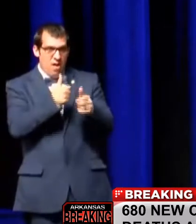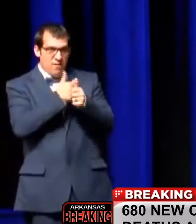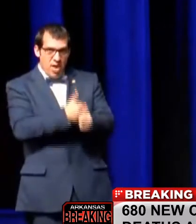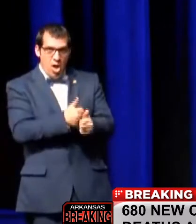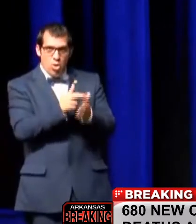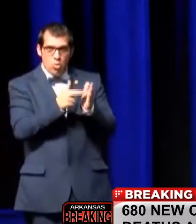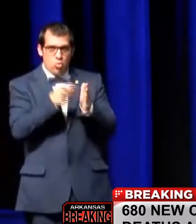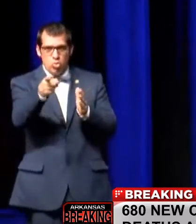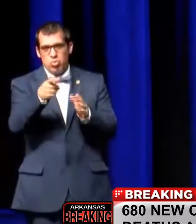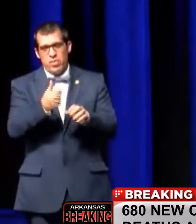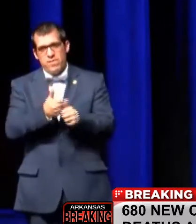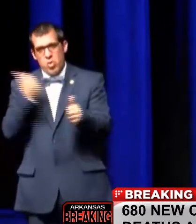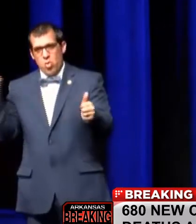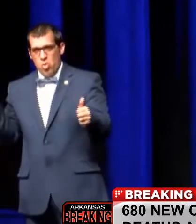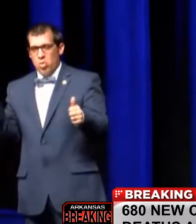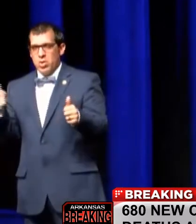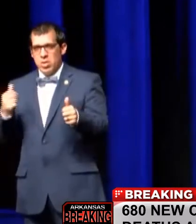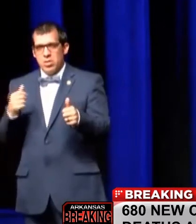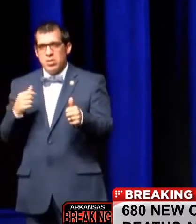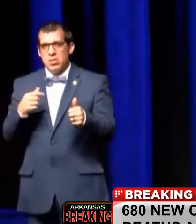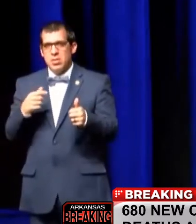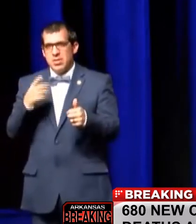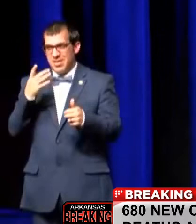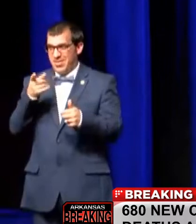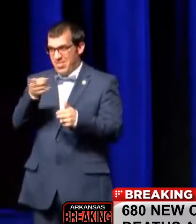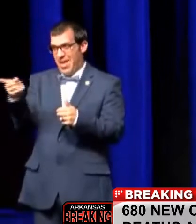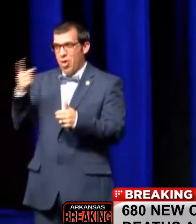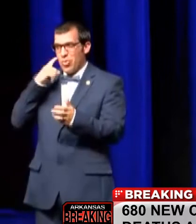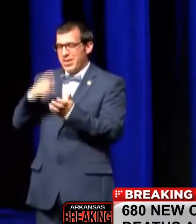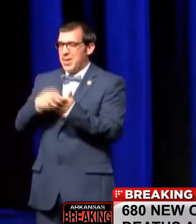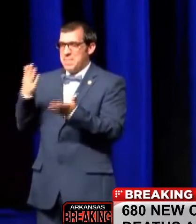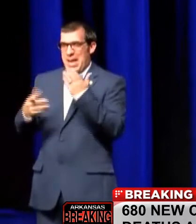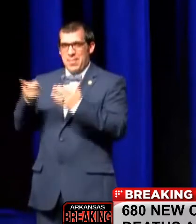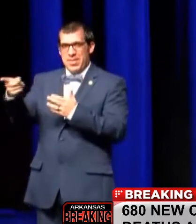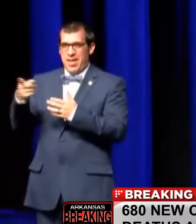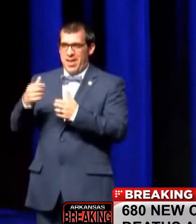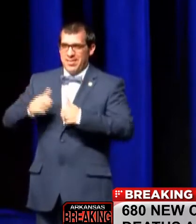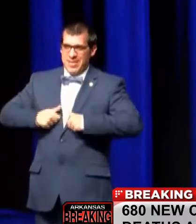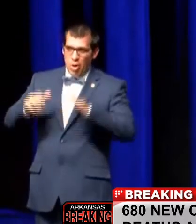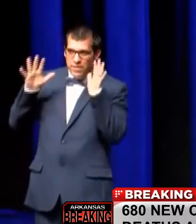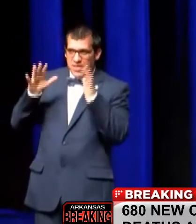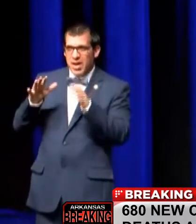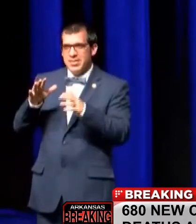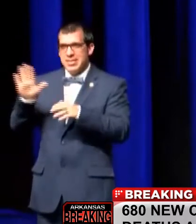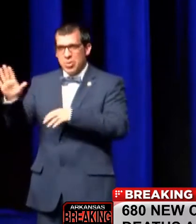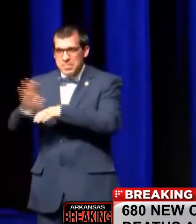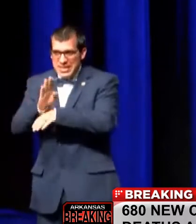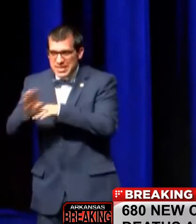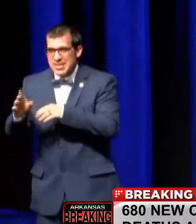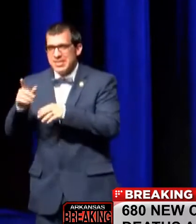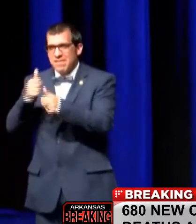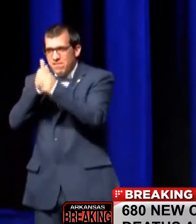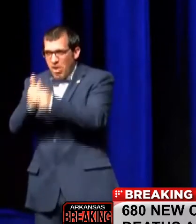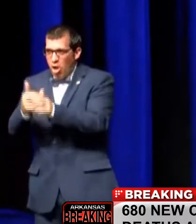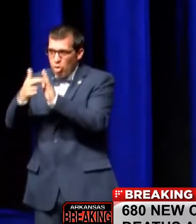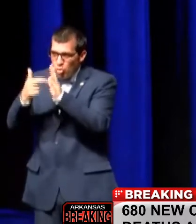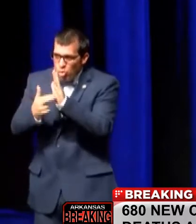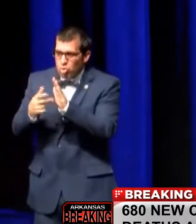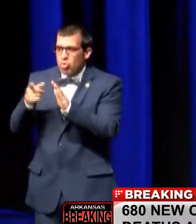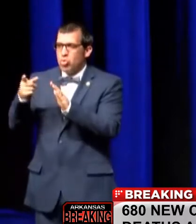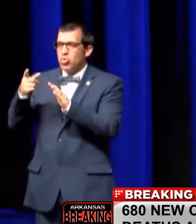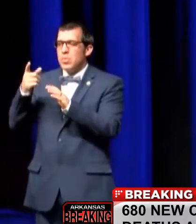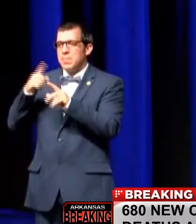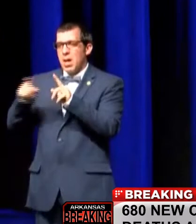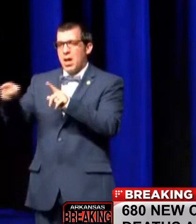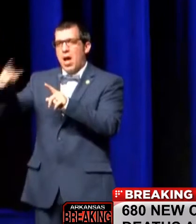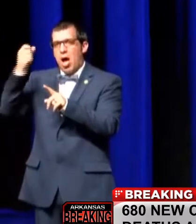really sometimes a sacrifice to their own business, following the guidelines and understanding the public health benefit from